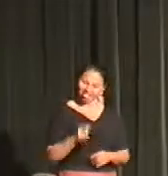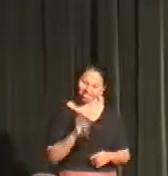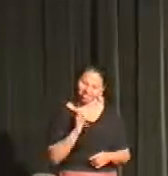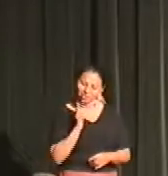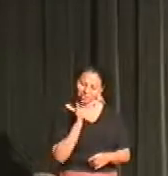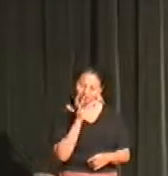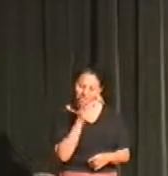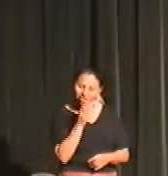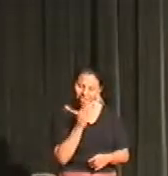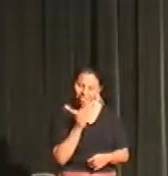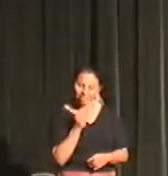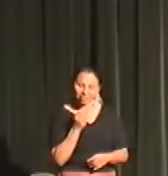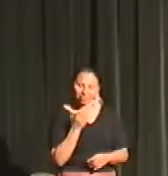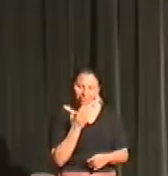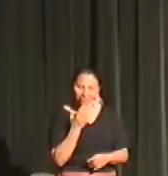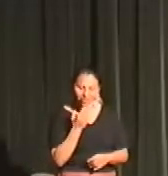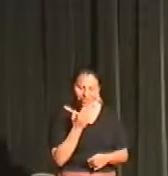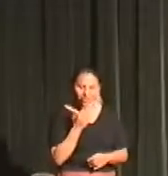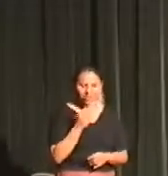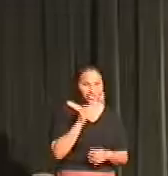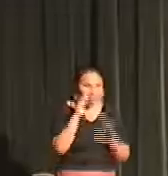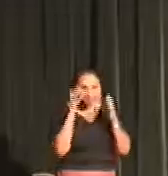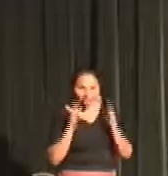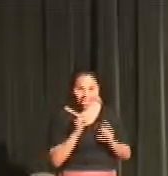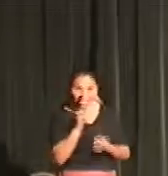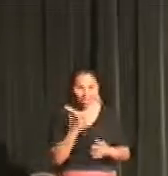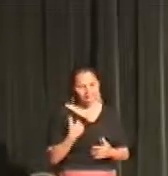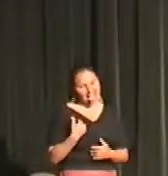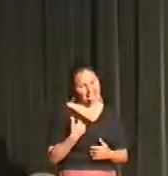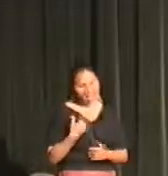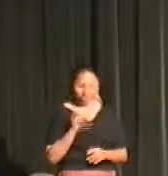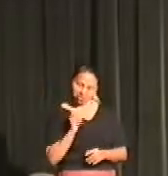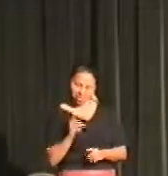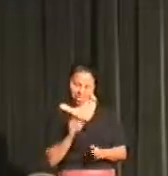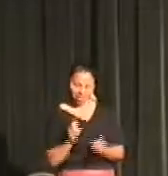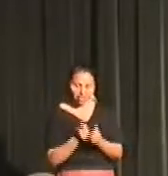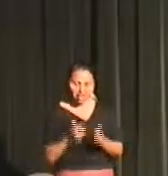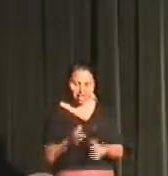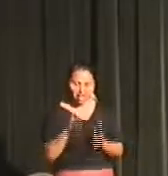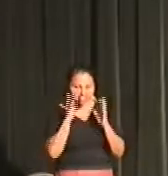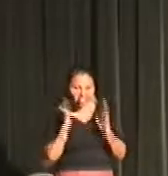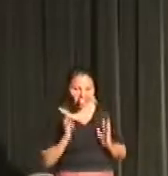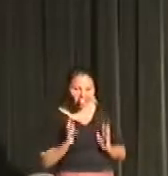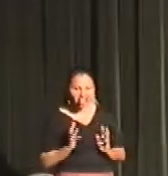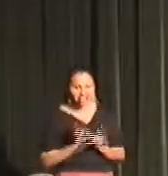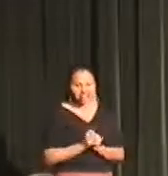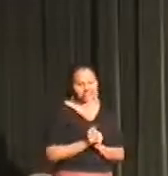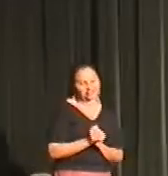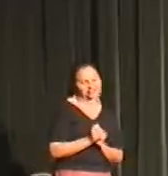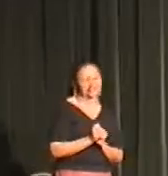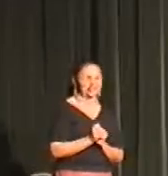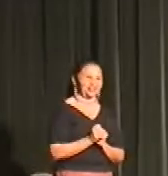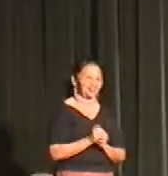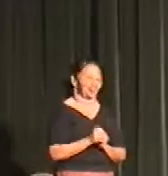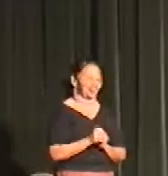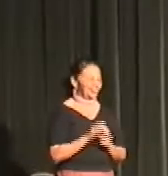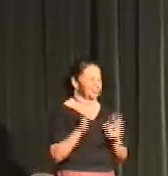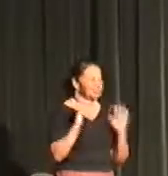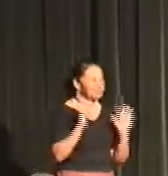really cute. She didn't get curly hair, but she's doing pretty good without that. But you know, I just, you know, it's such an